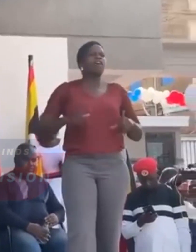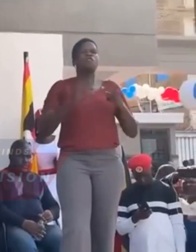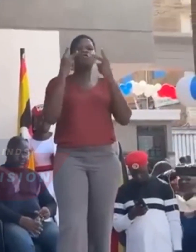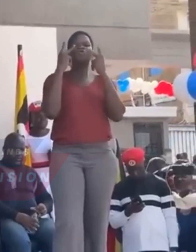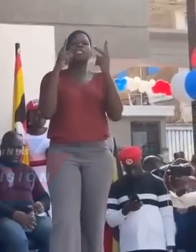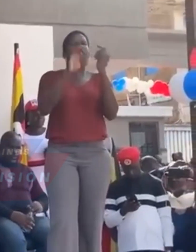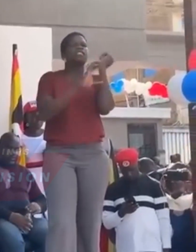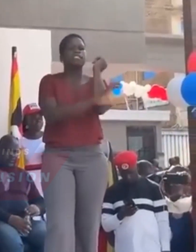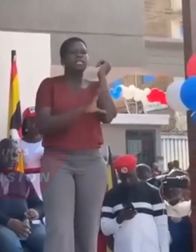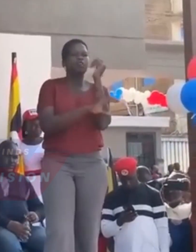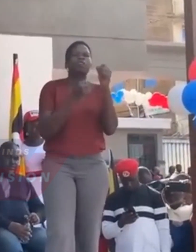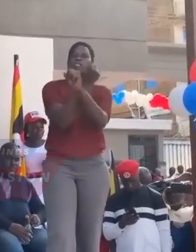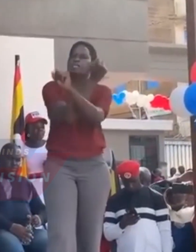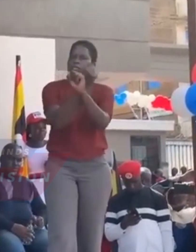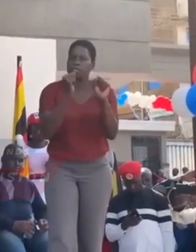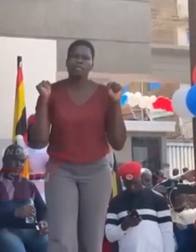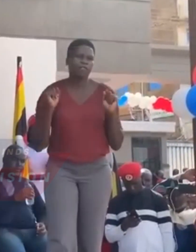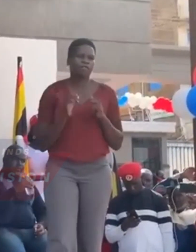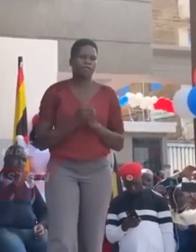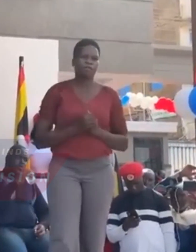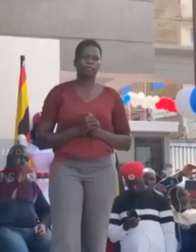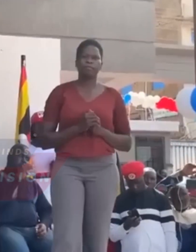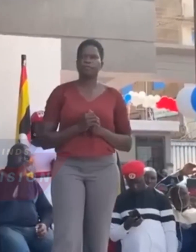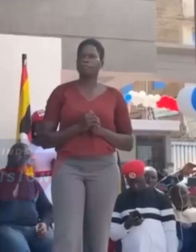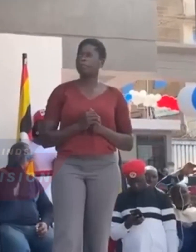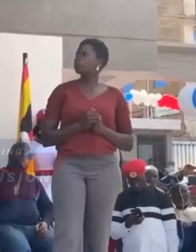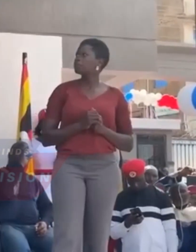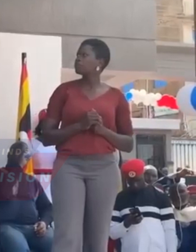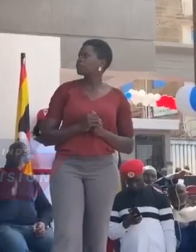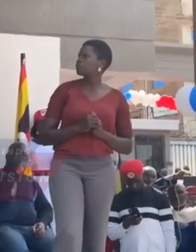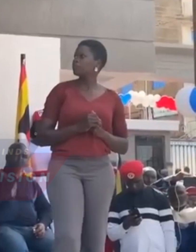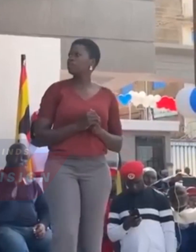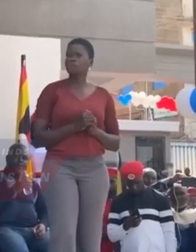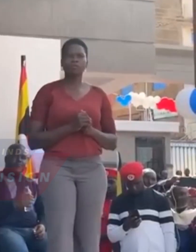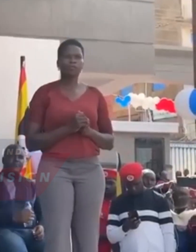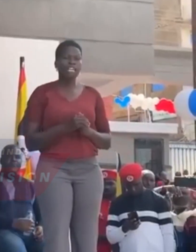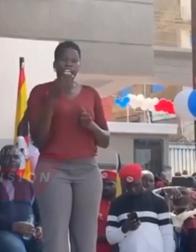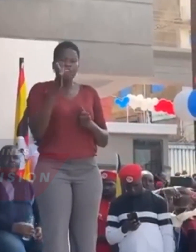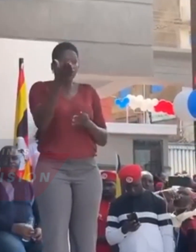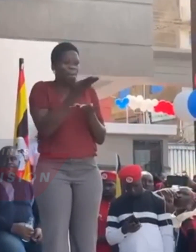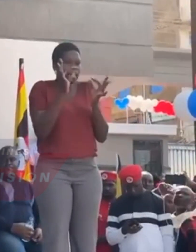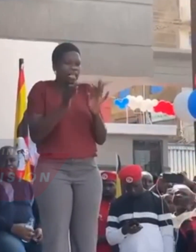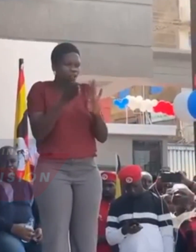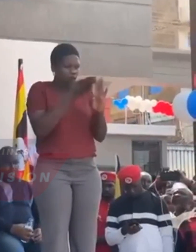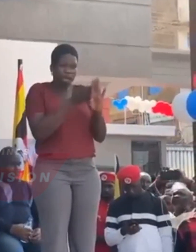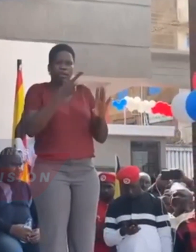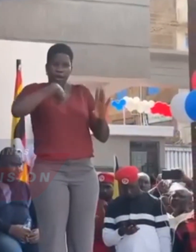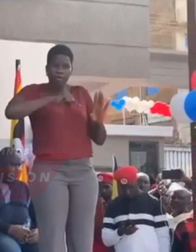okulaba ng'eggwanga lyaffe lino lituuka gye lirina okutuuka. If there's anything to guide us, let